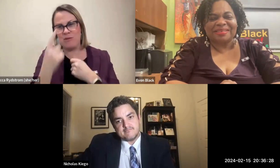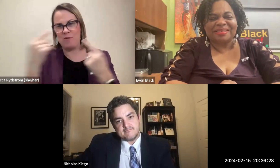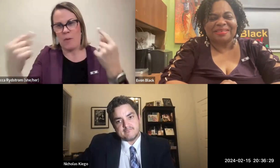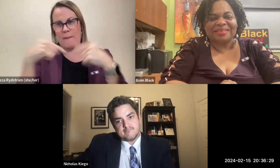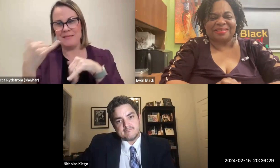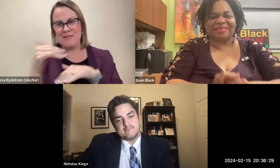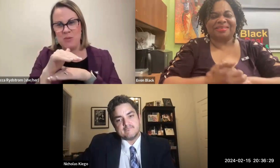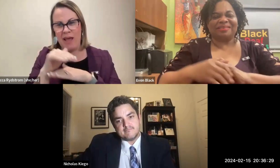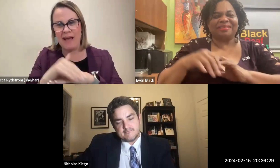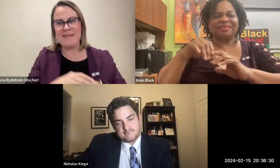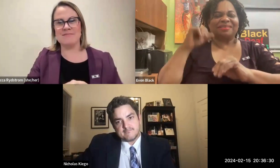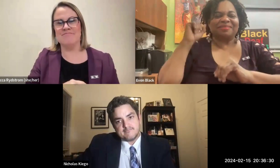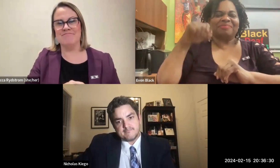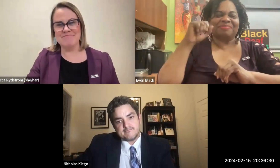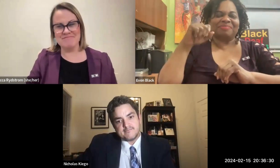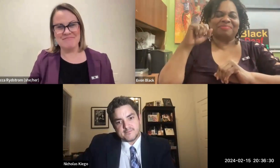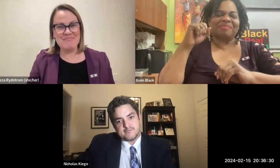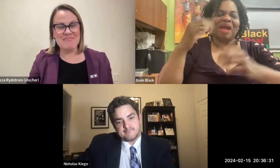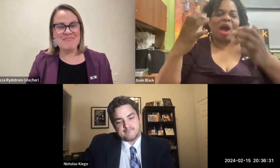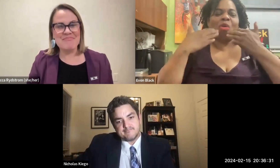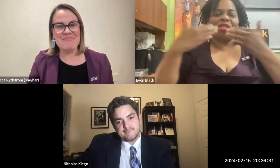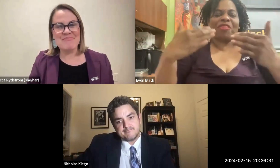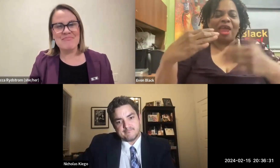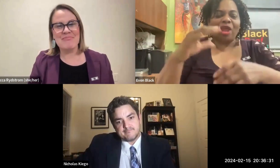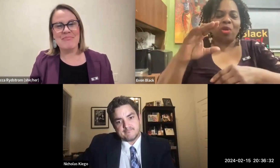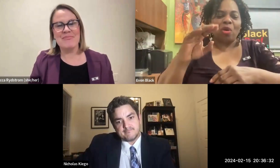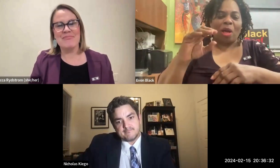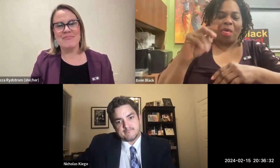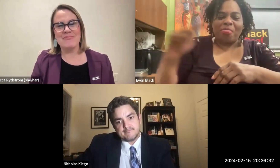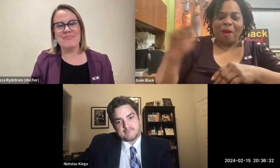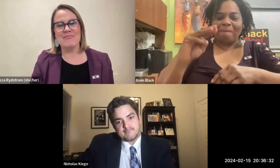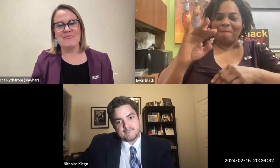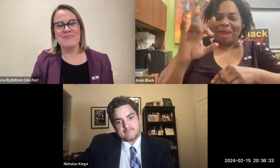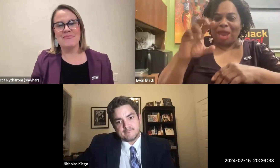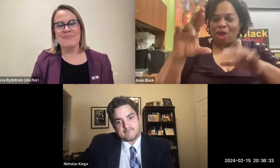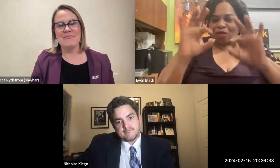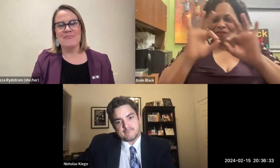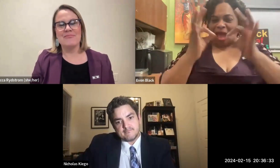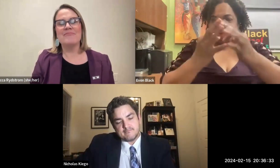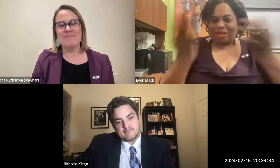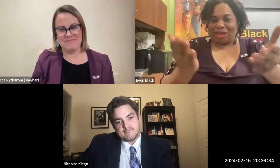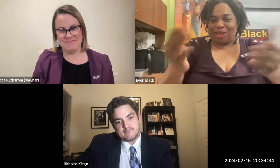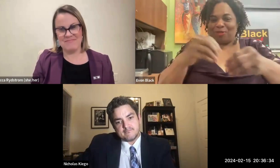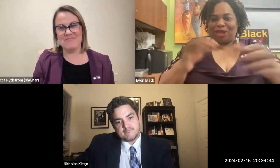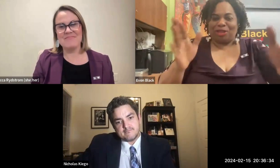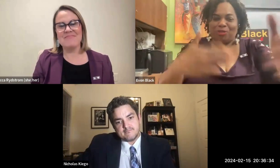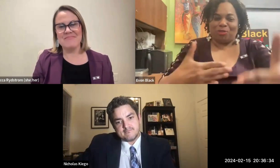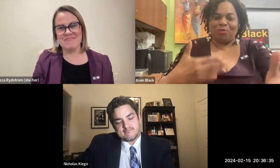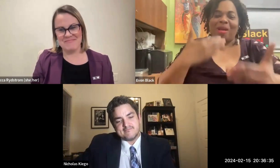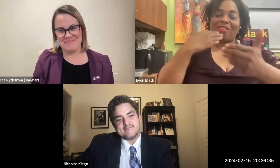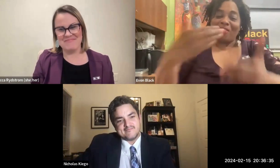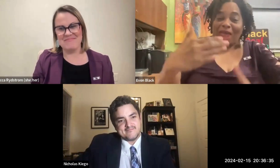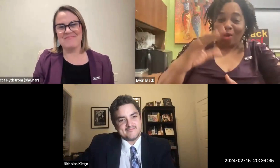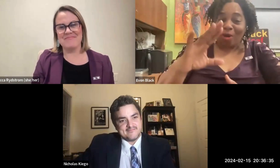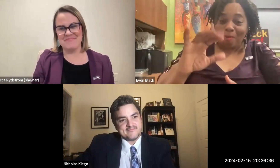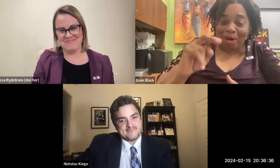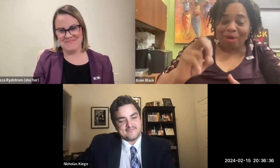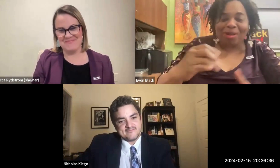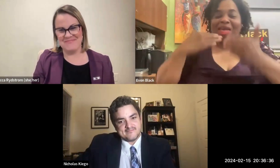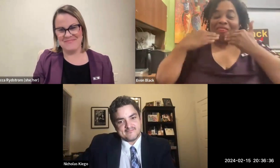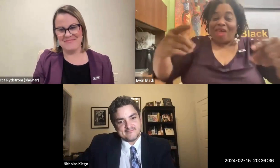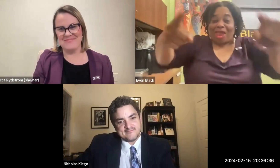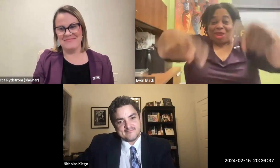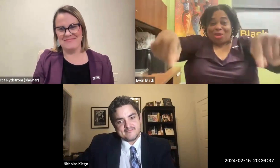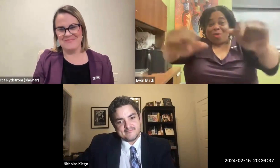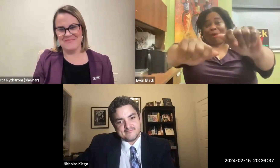increase awareness. And so I want to thank our audience for coming this evening. Yes, and I definitely want to thank the Miller family for